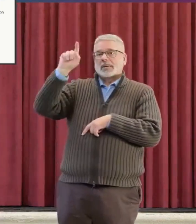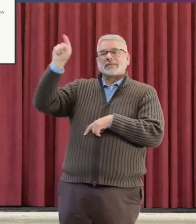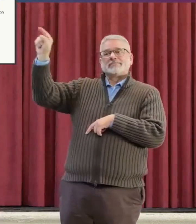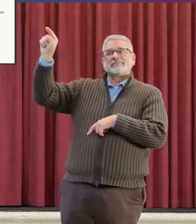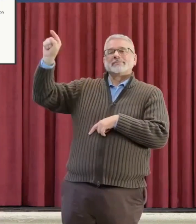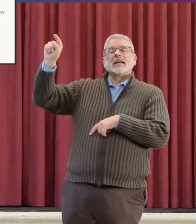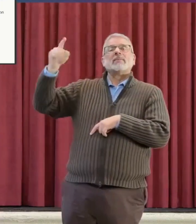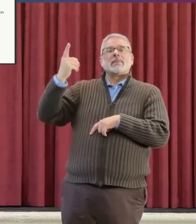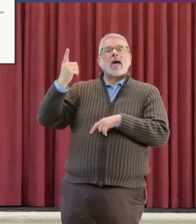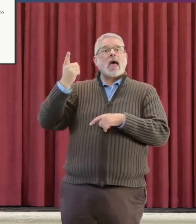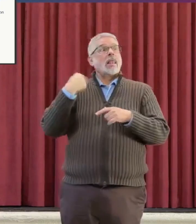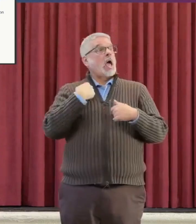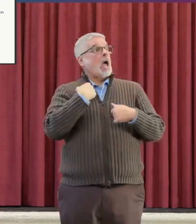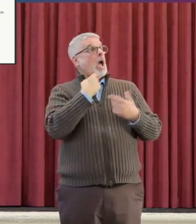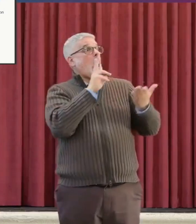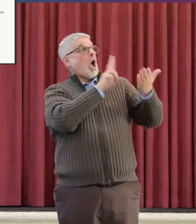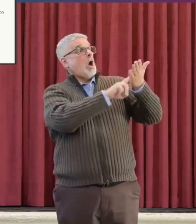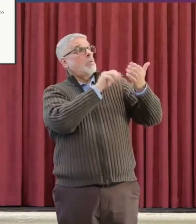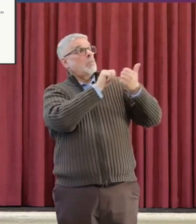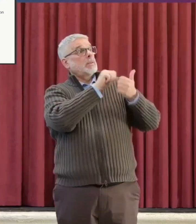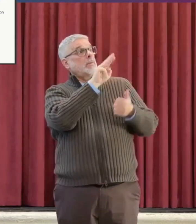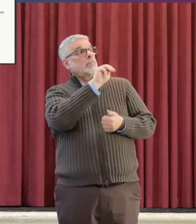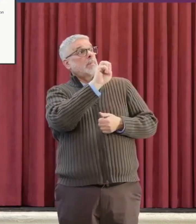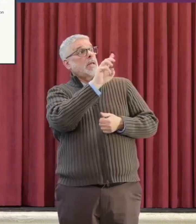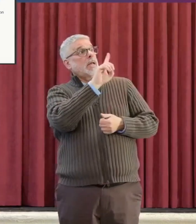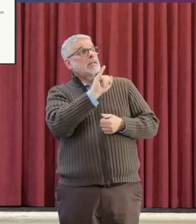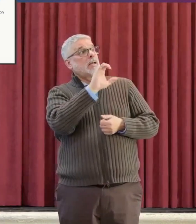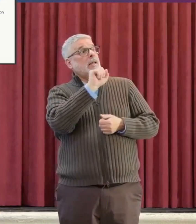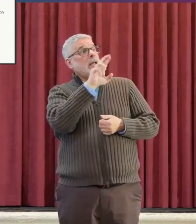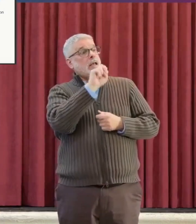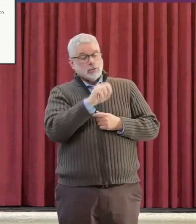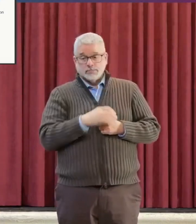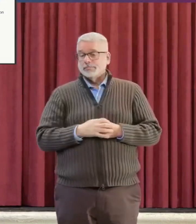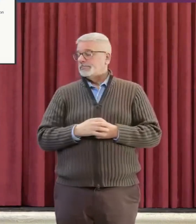have contract with Medicare.